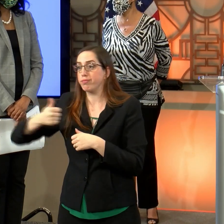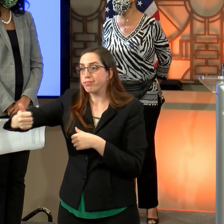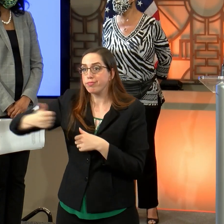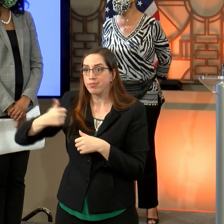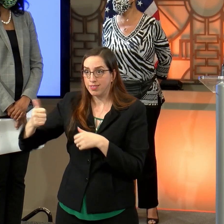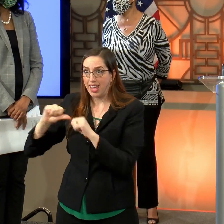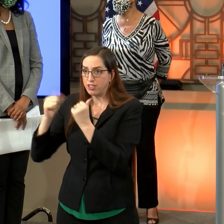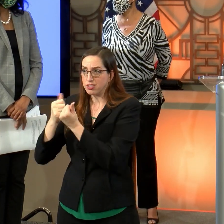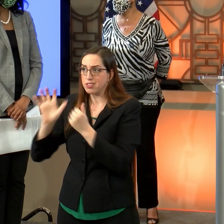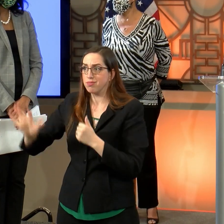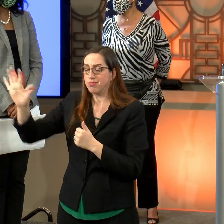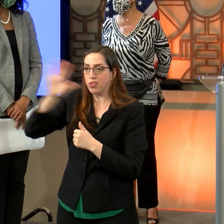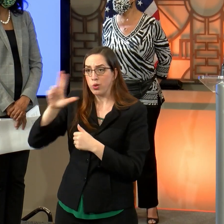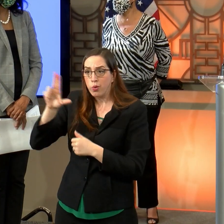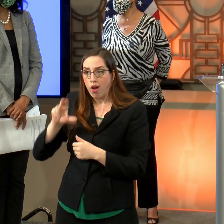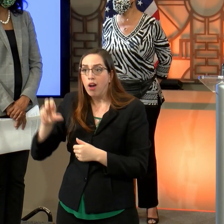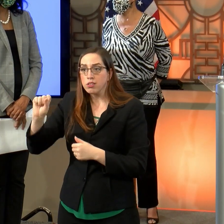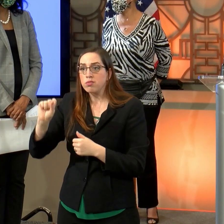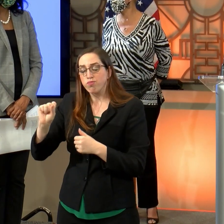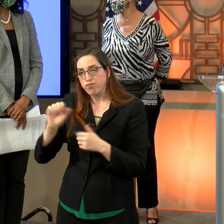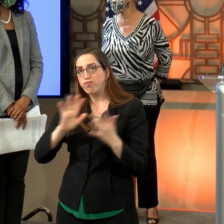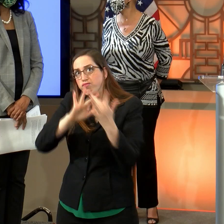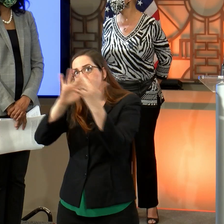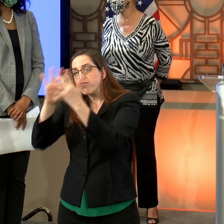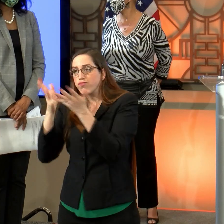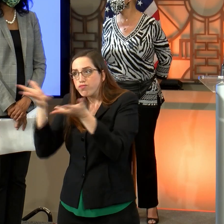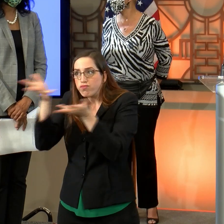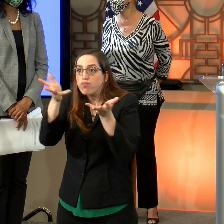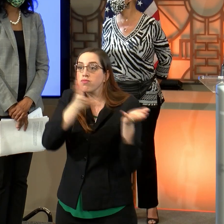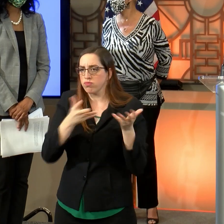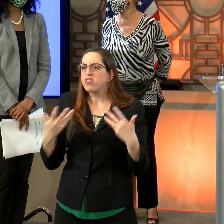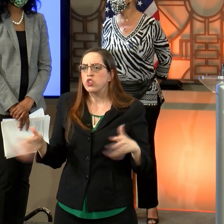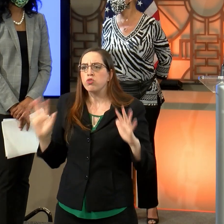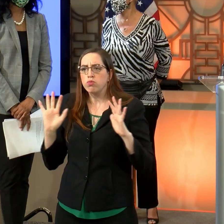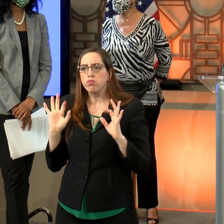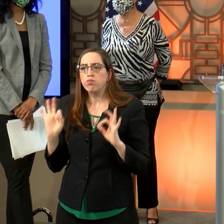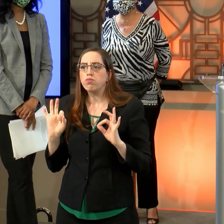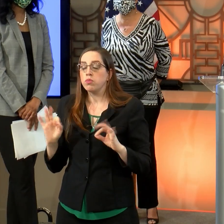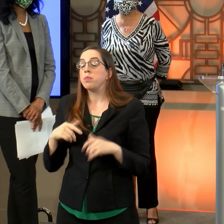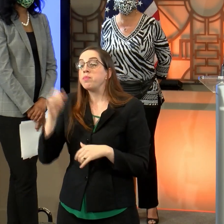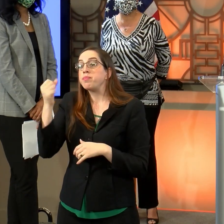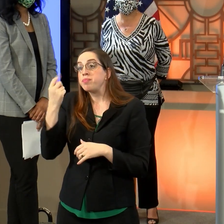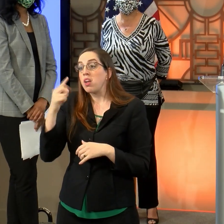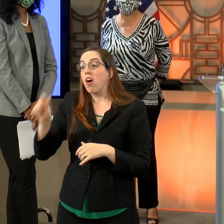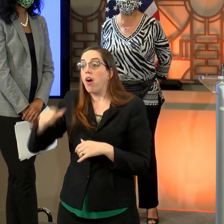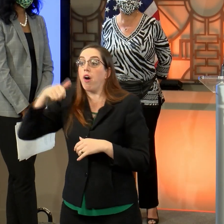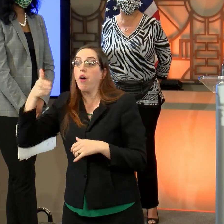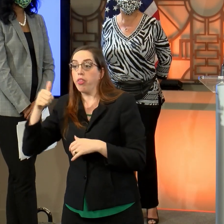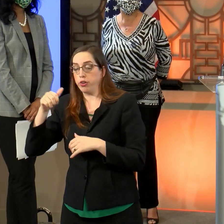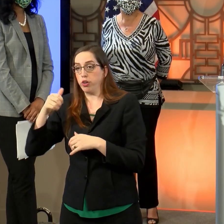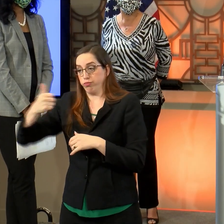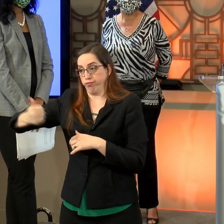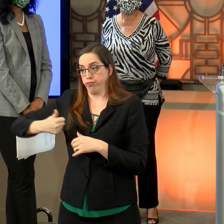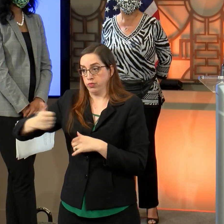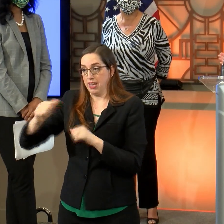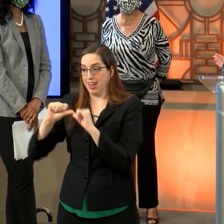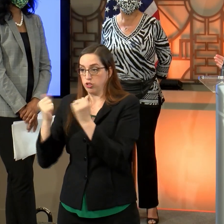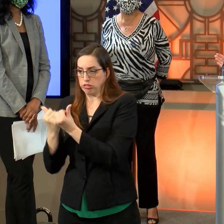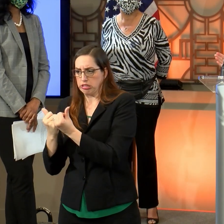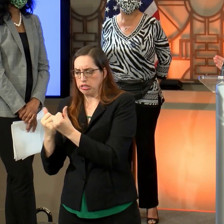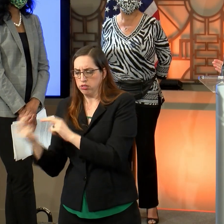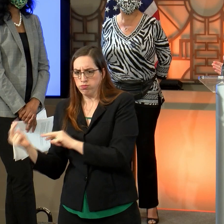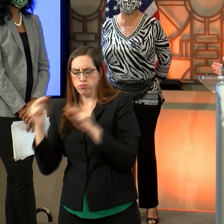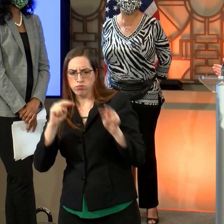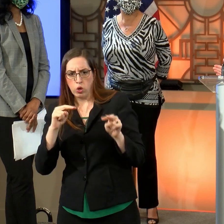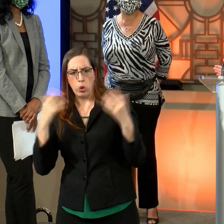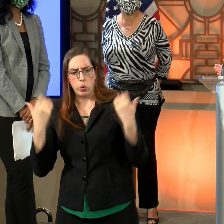over the country. And in fact, I'm proud to say that a number of other transit agencies have viewed us as